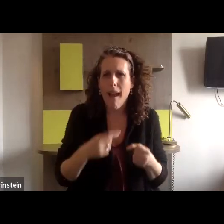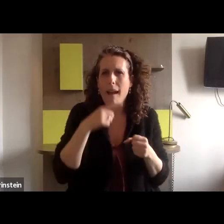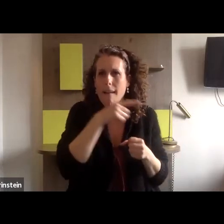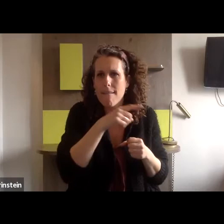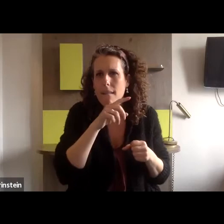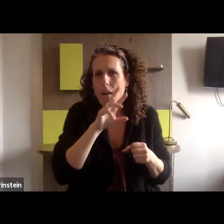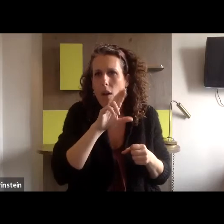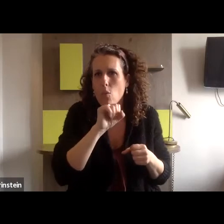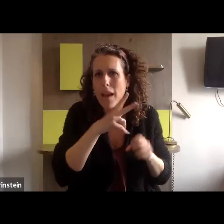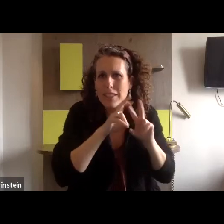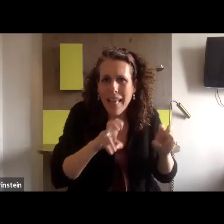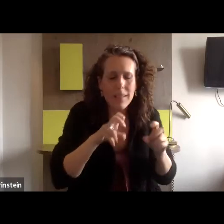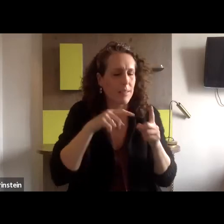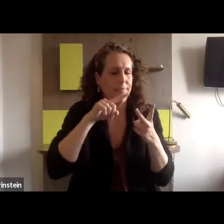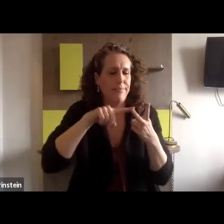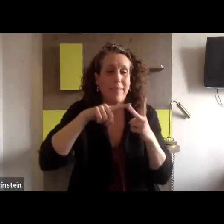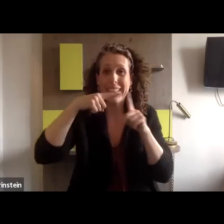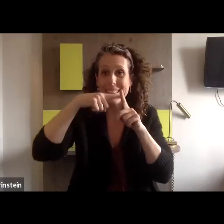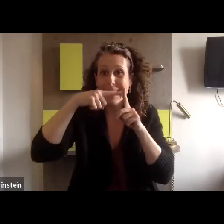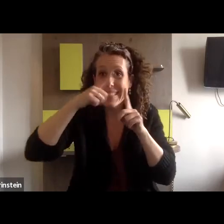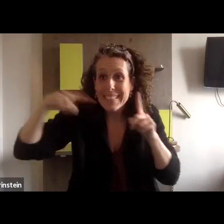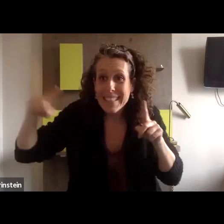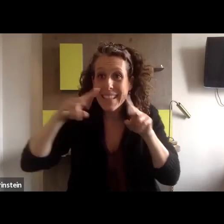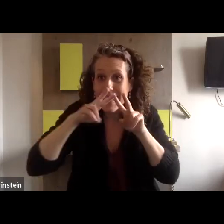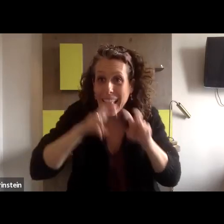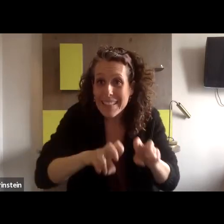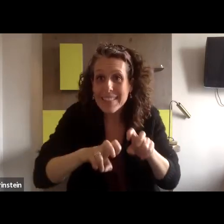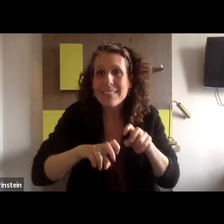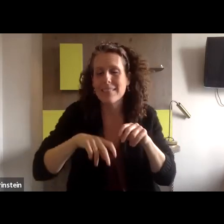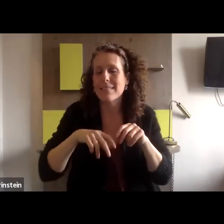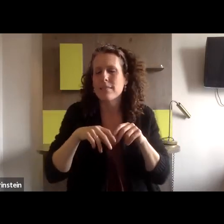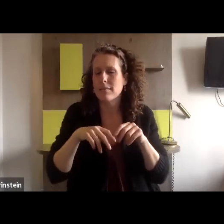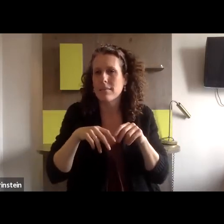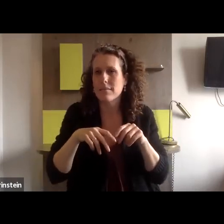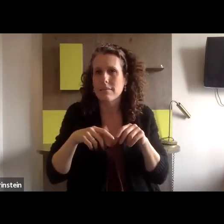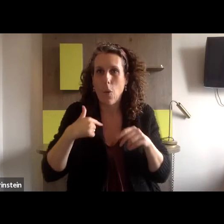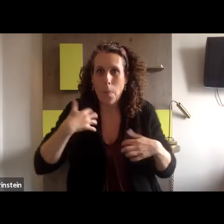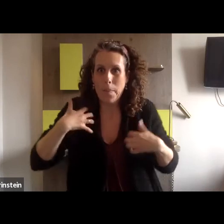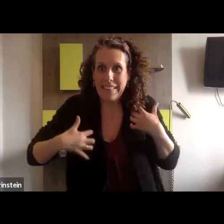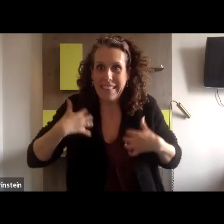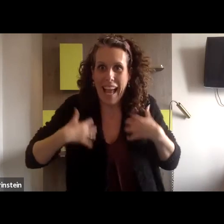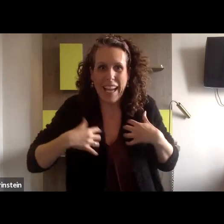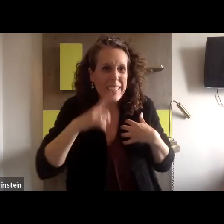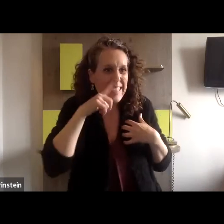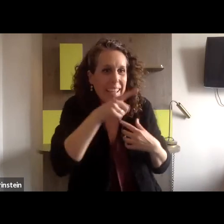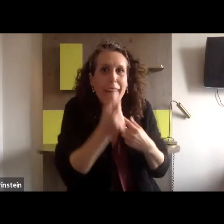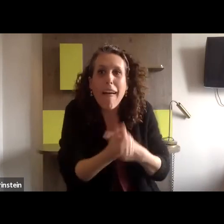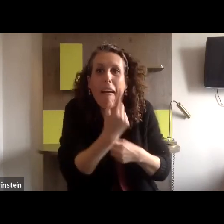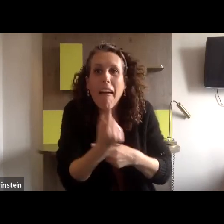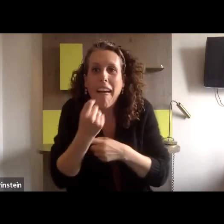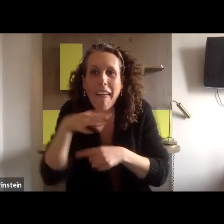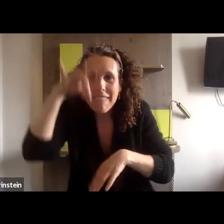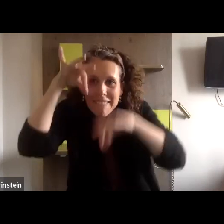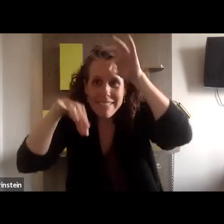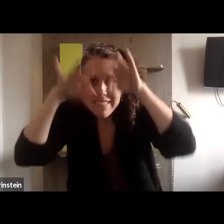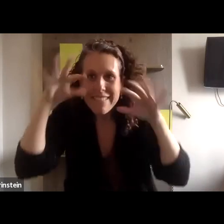a statistical analysis of the data. I'm very excited to see how this comes out. And we also plan to